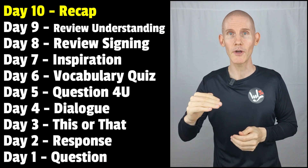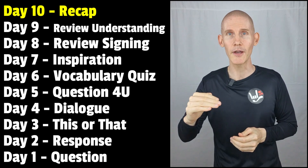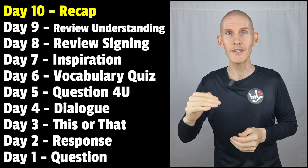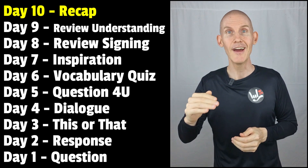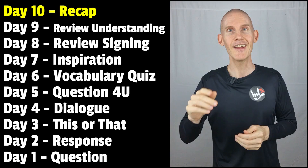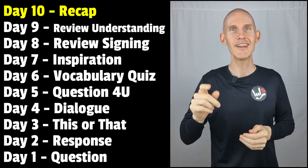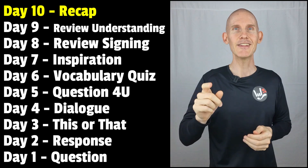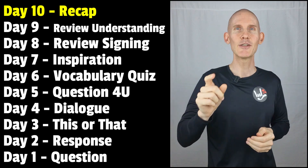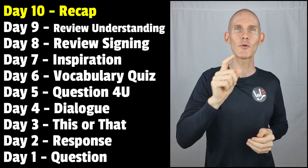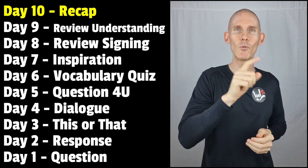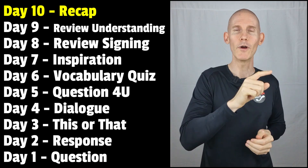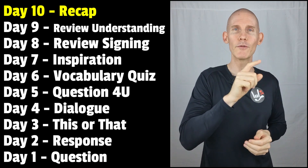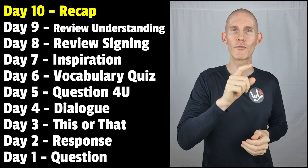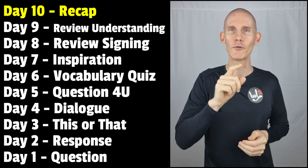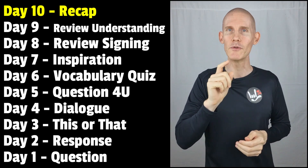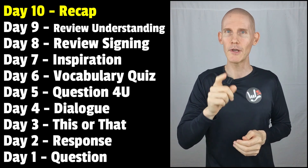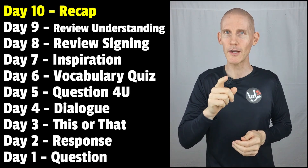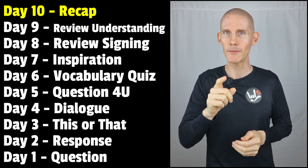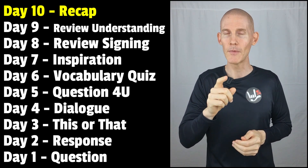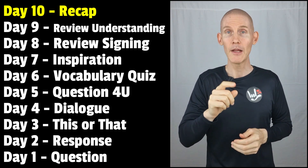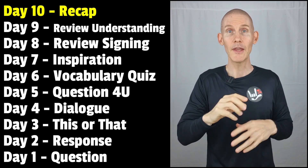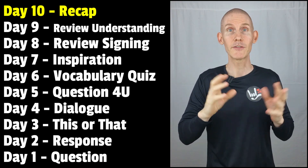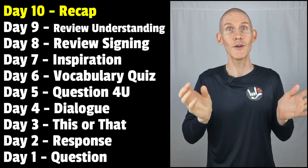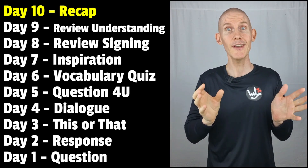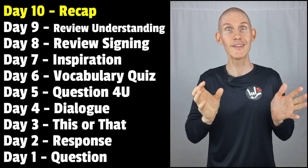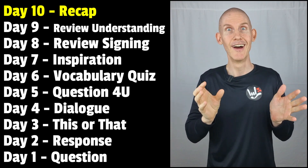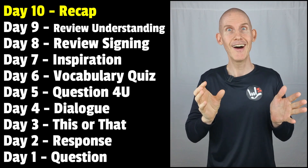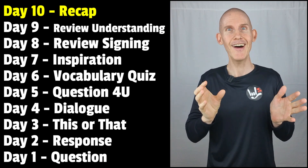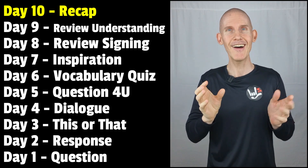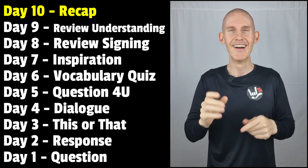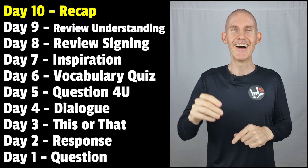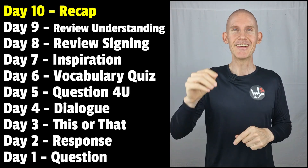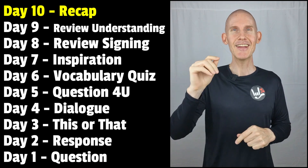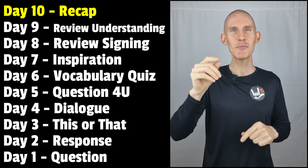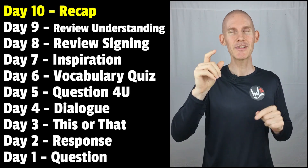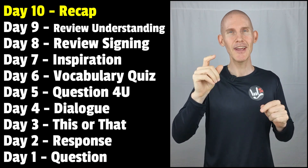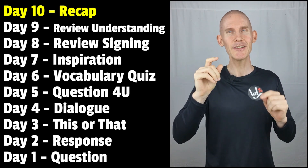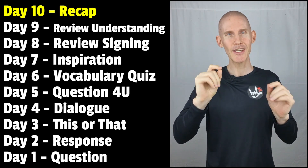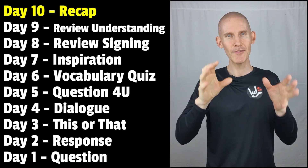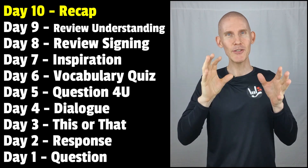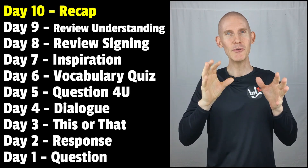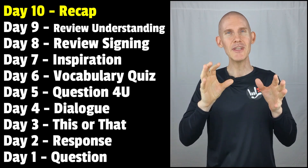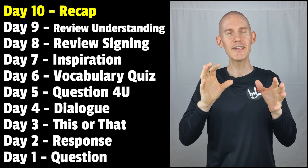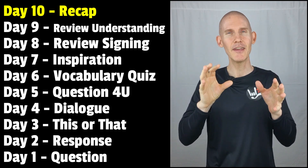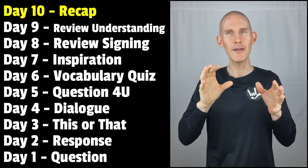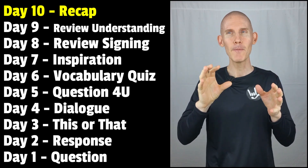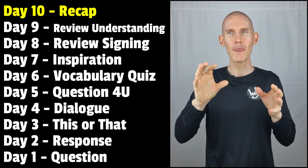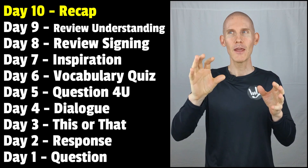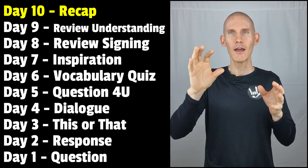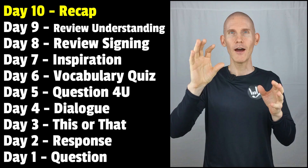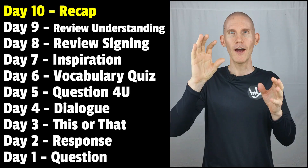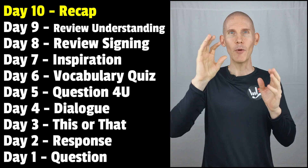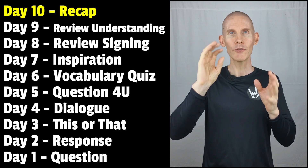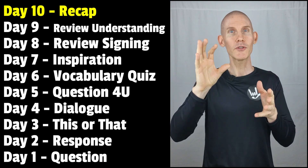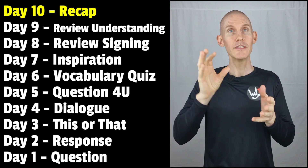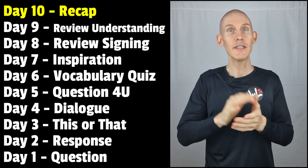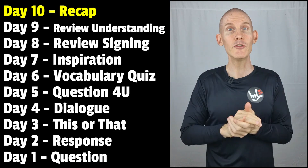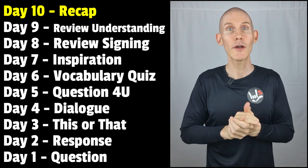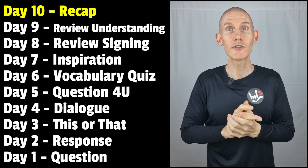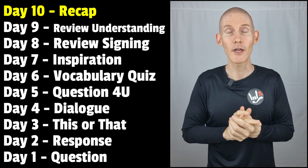signed on days number 1 through 9. And that's not it. On day number 10 is kind of a unique day. I'm also going to teach you how to sign